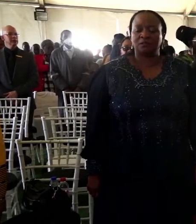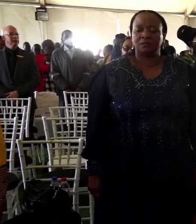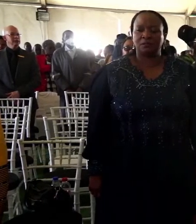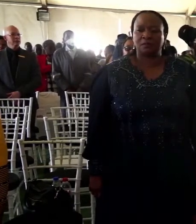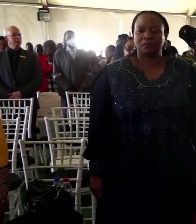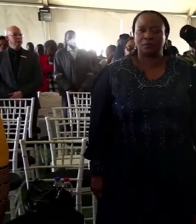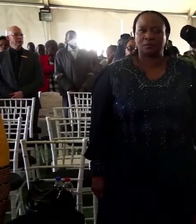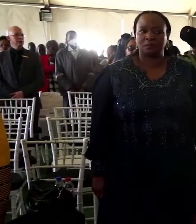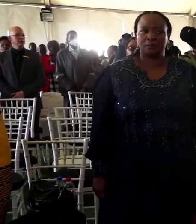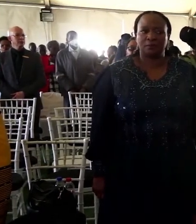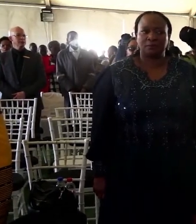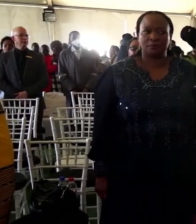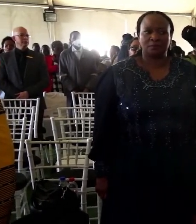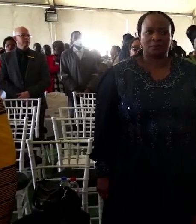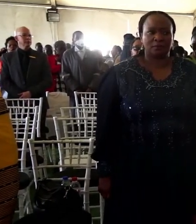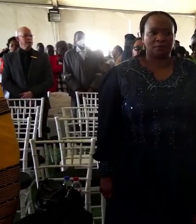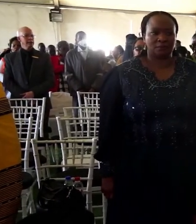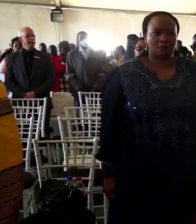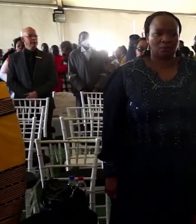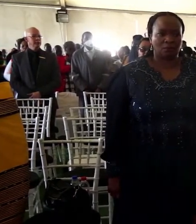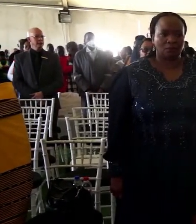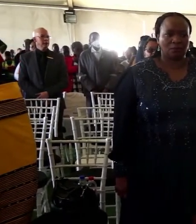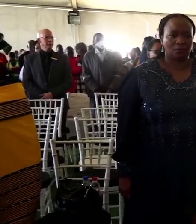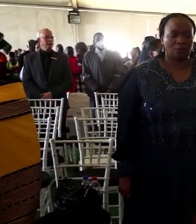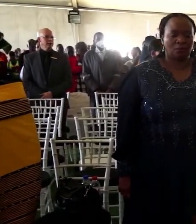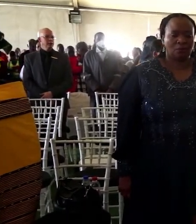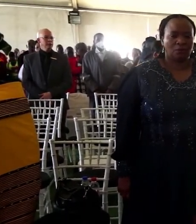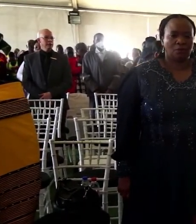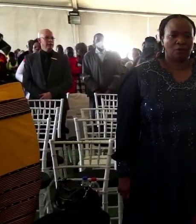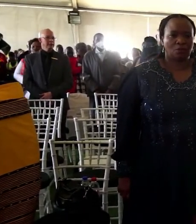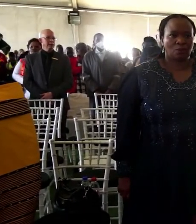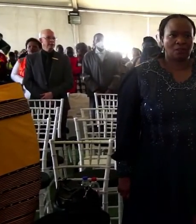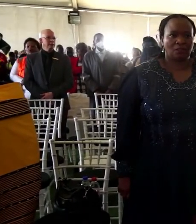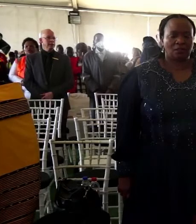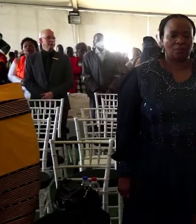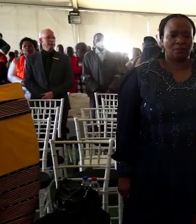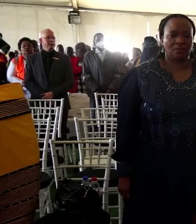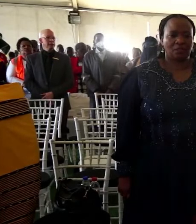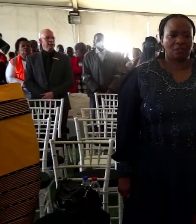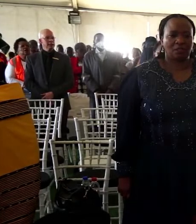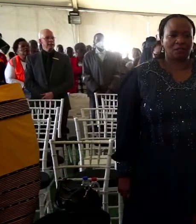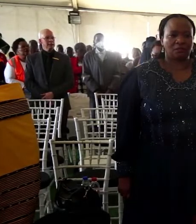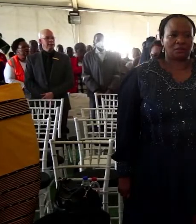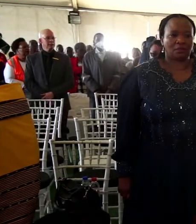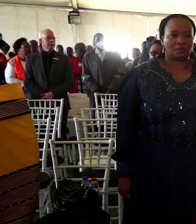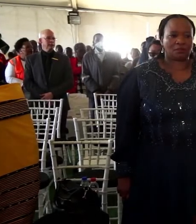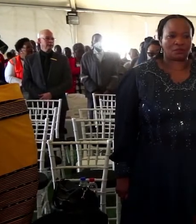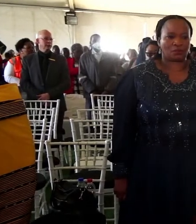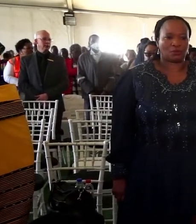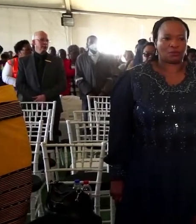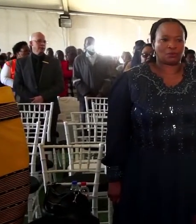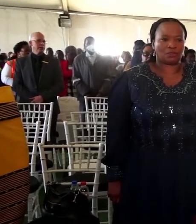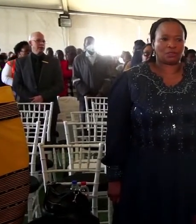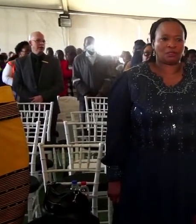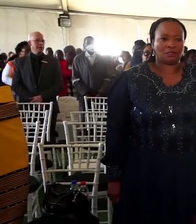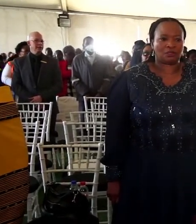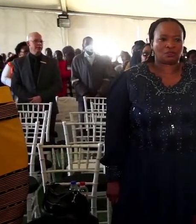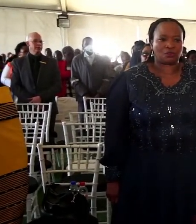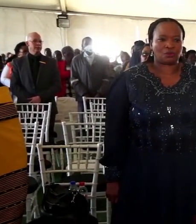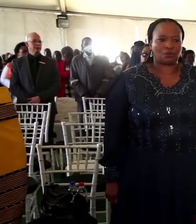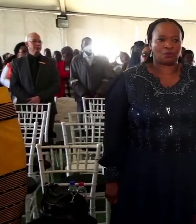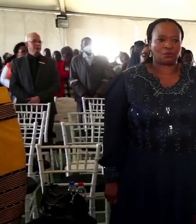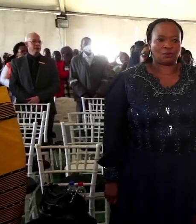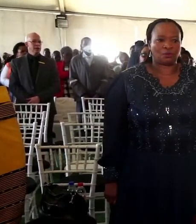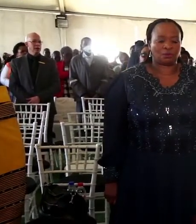malupangani supona lwayo, izwa imitanda